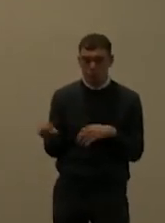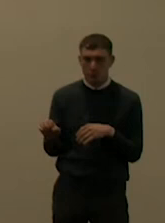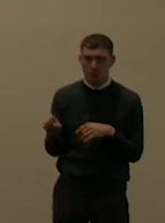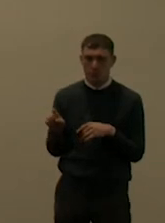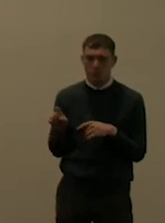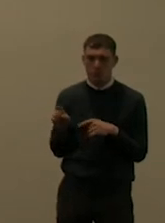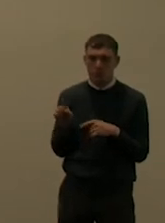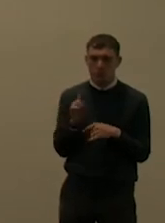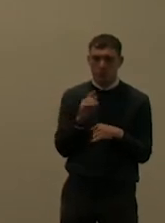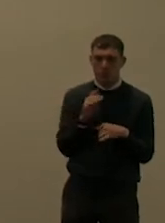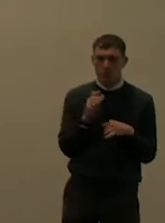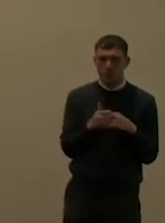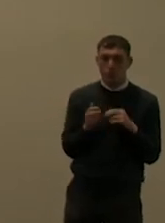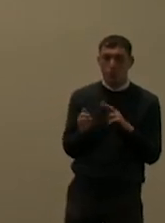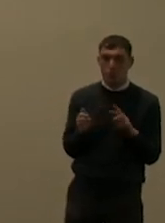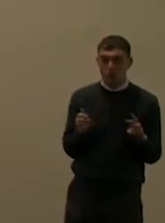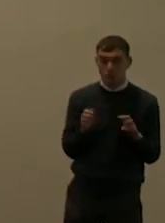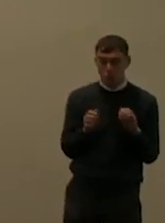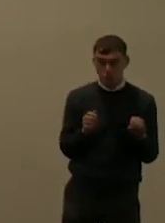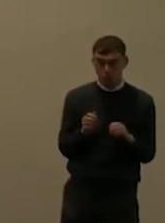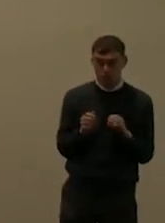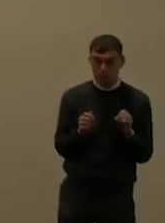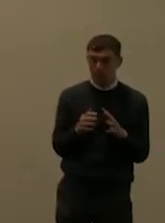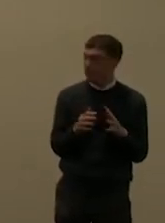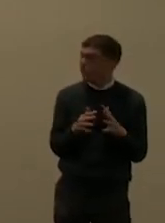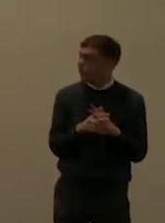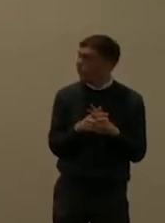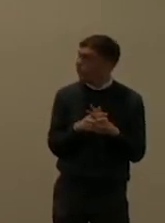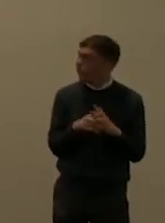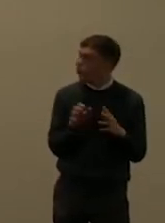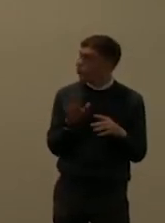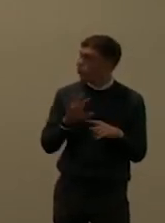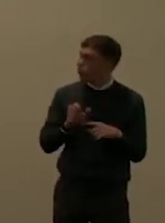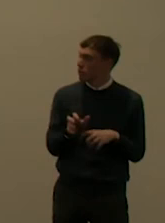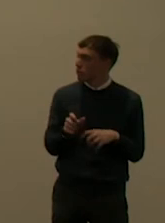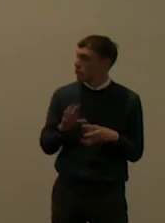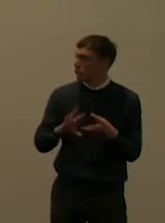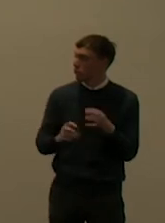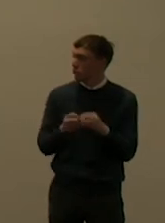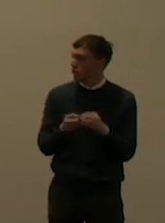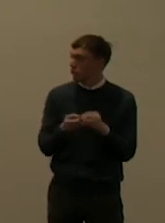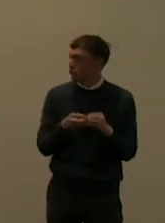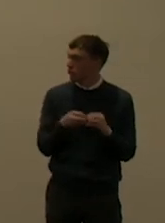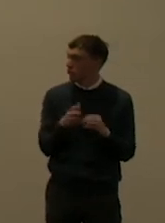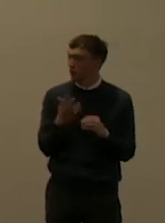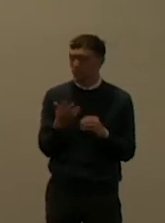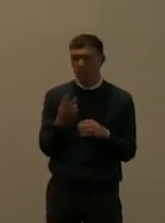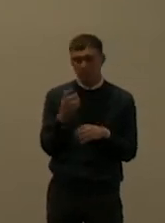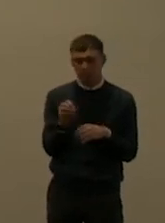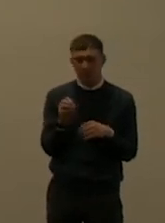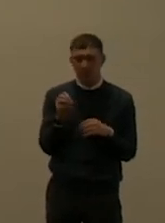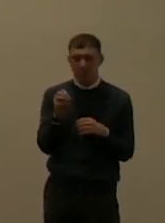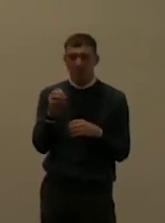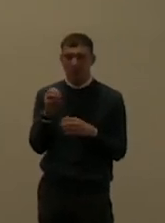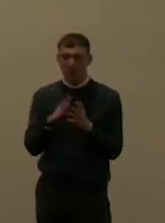cloud endpoint to the West Europe on-premise endpoint. And this is the reason, because I've configured this connection group not up to 20